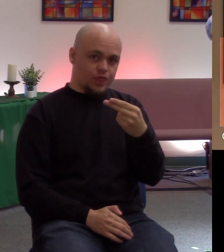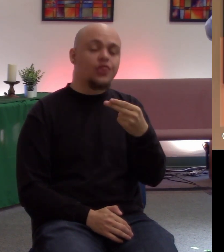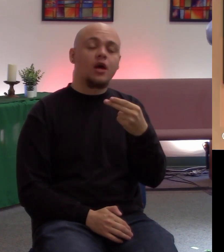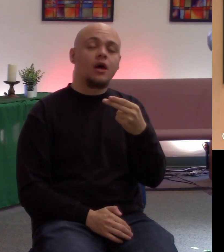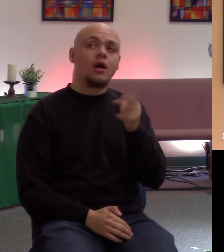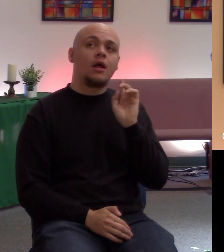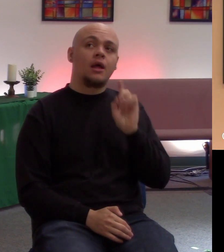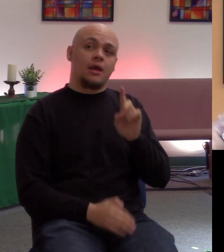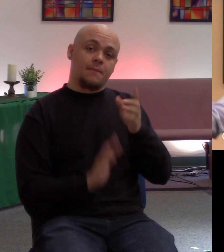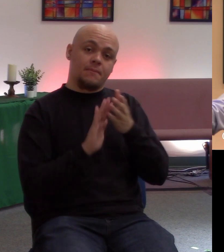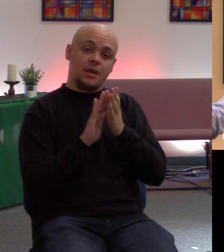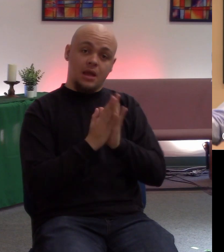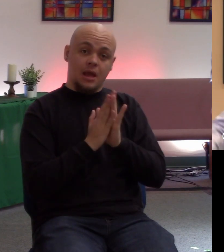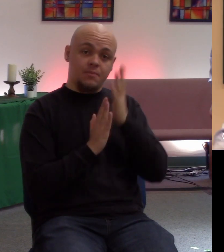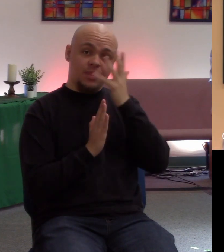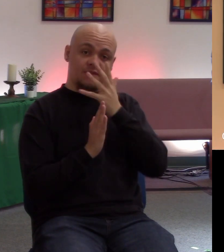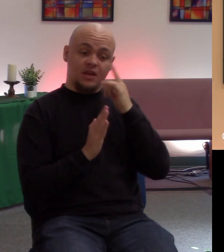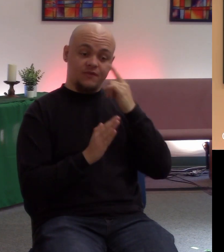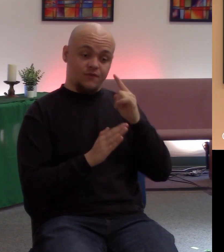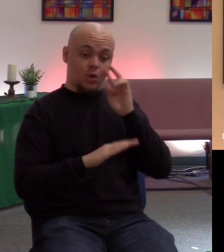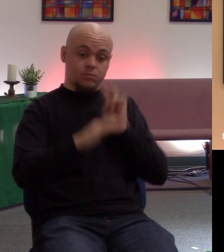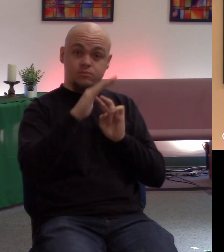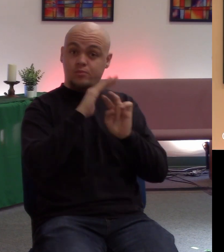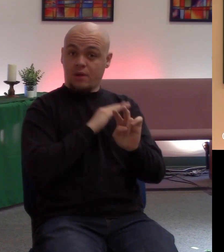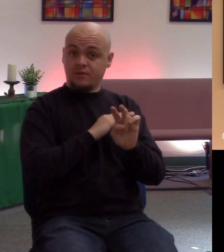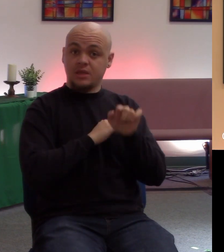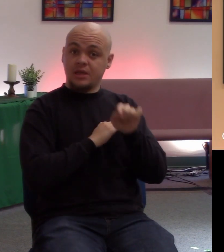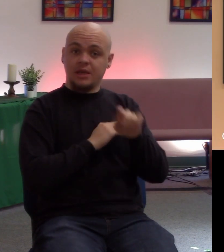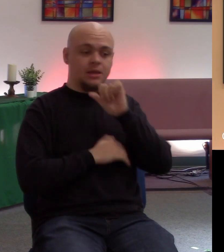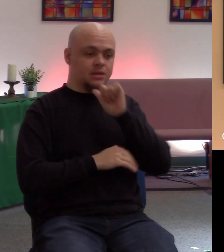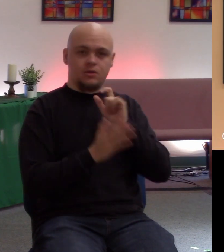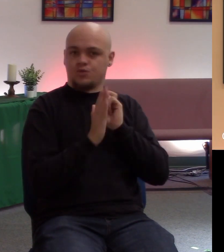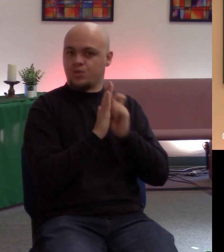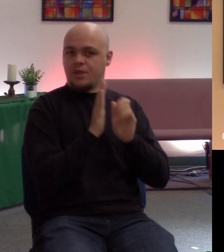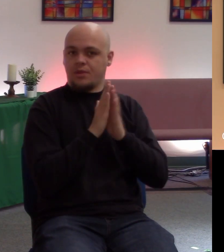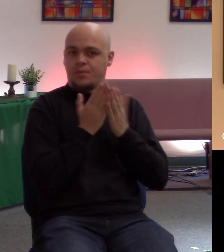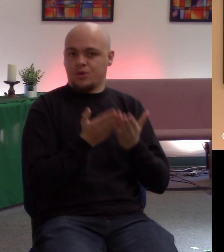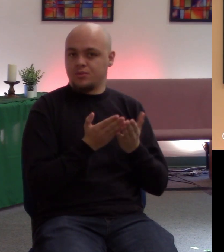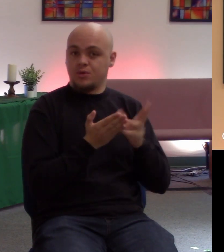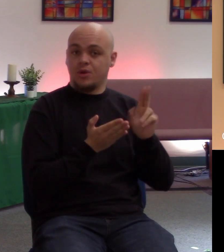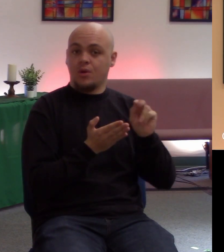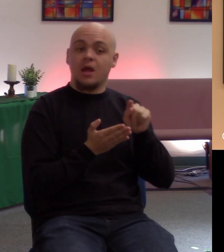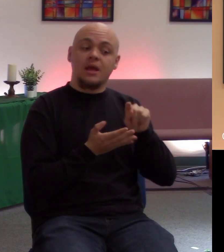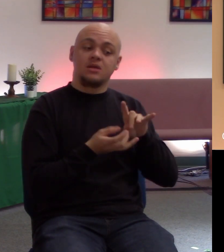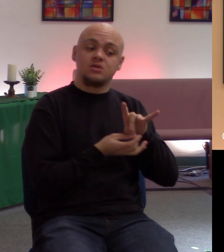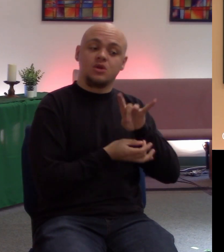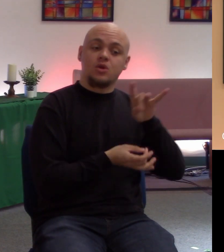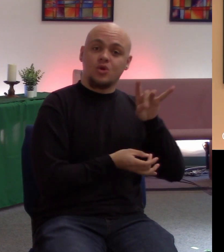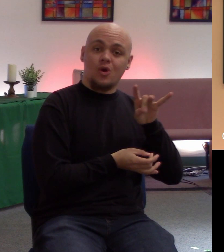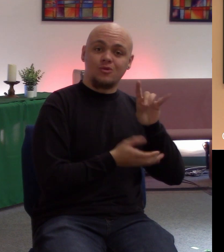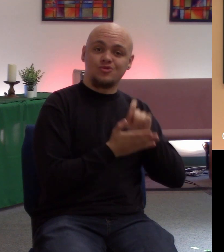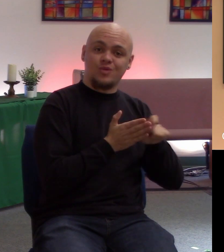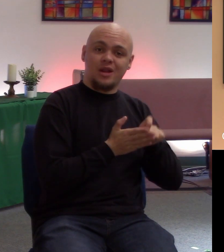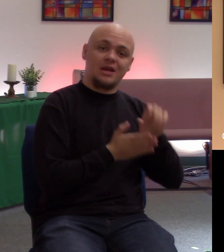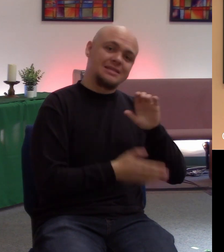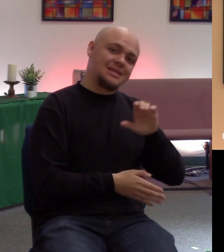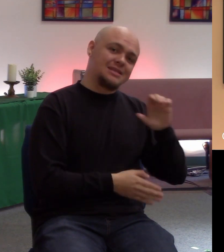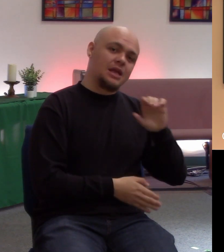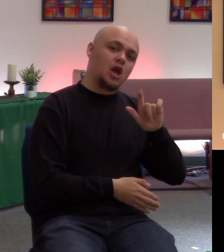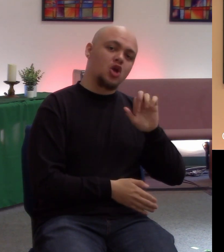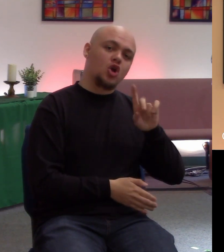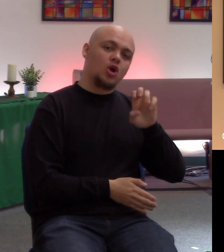Lindsey. He became sort of the face of biblical prophecy in the 70s. The reality is he didn't write the book. It was written by his ghostwriter, C.C.